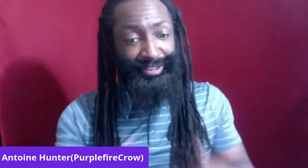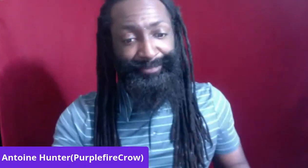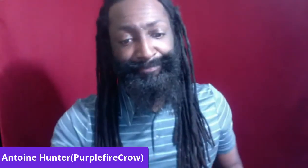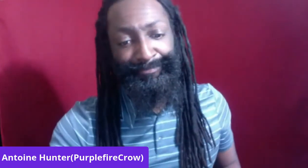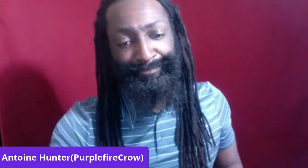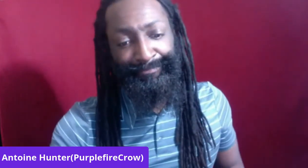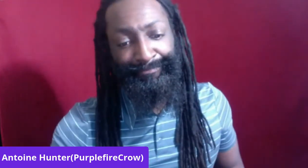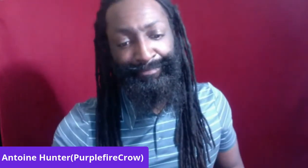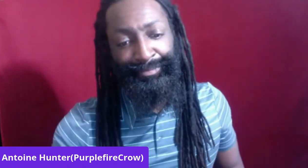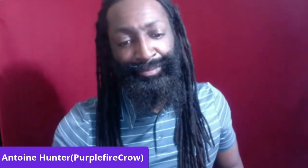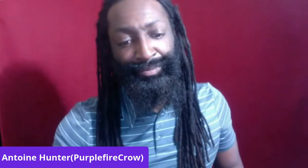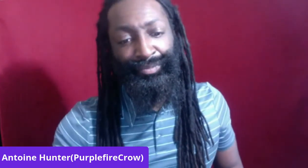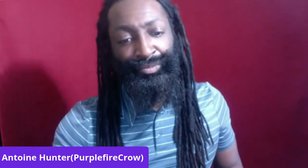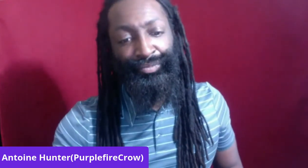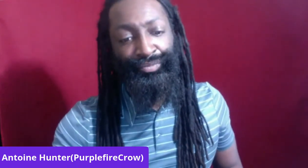So let me share my screen.